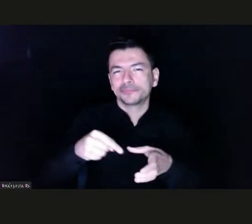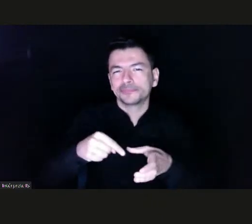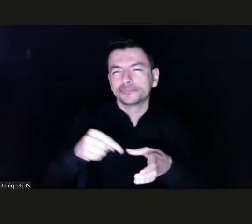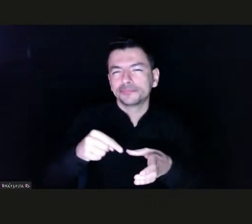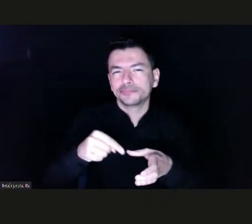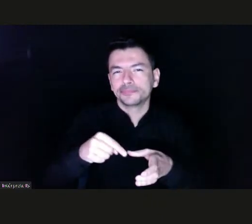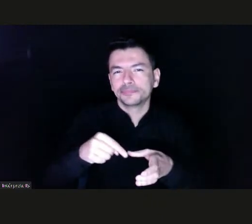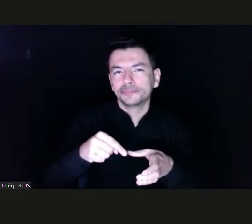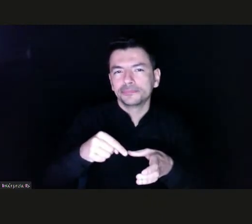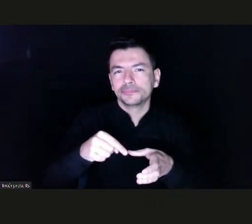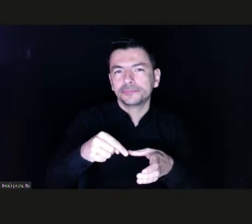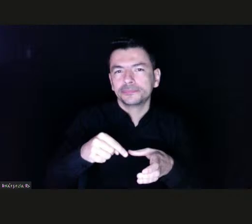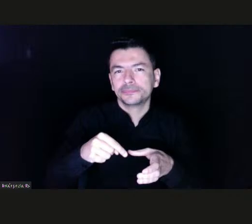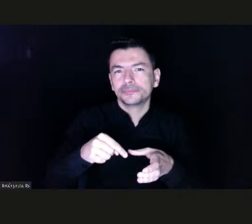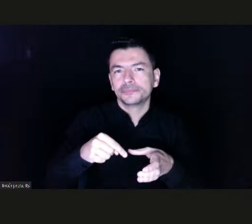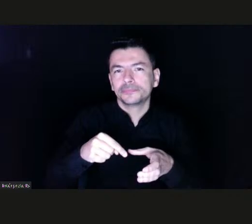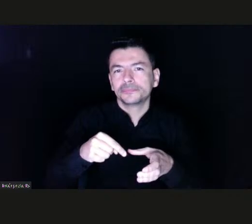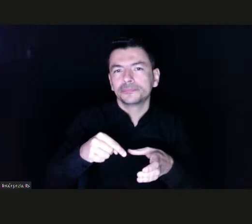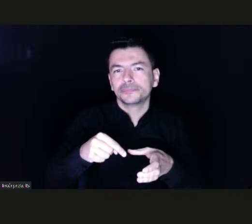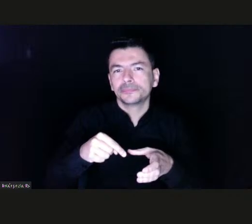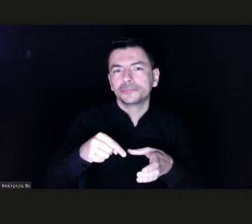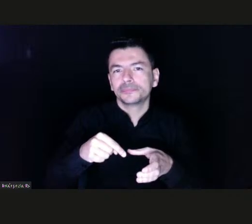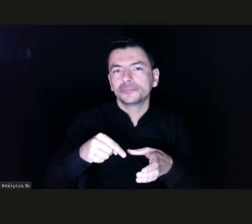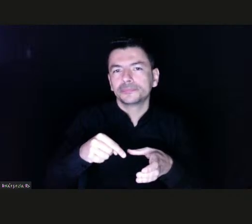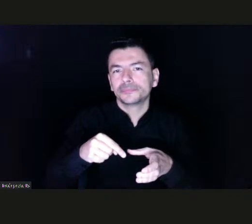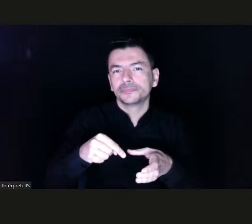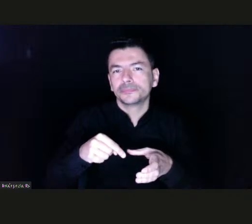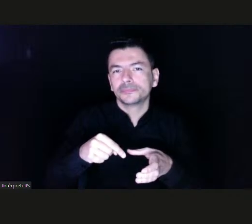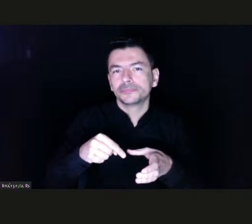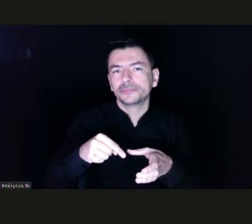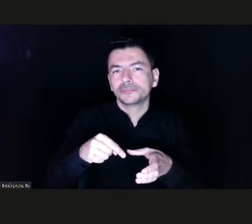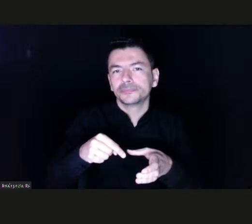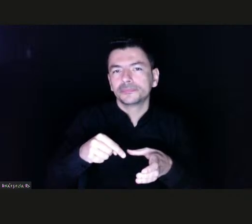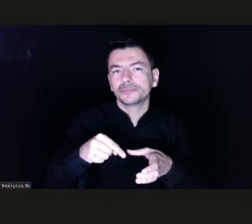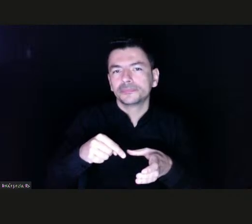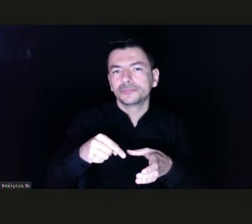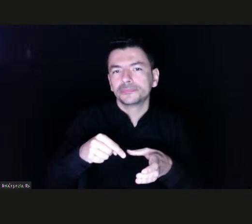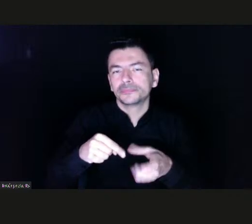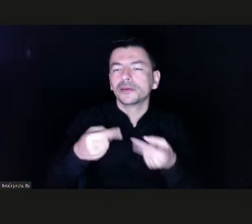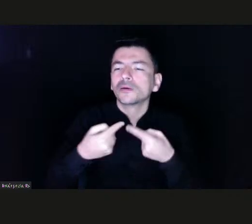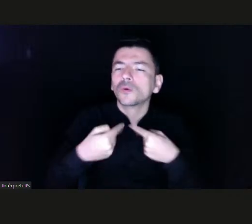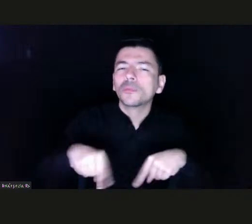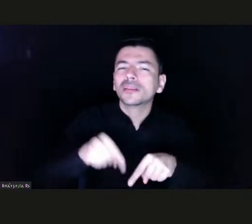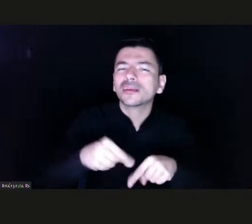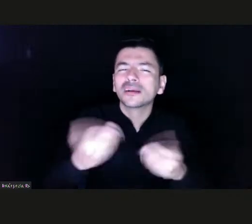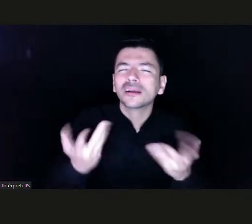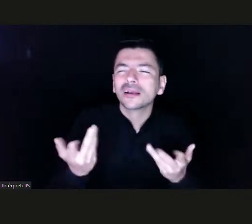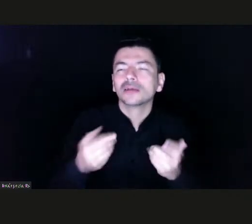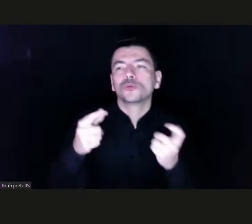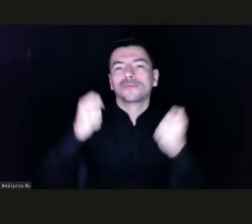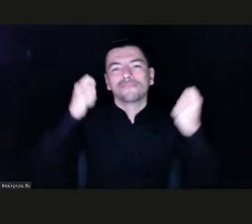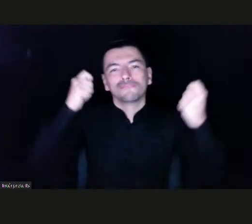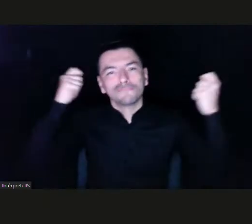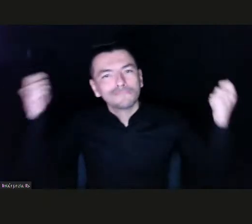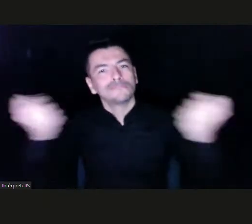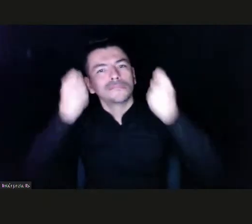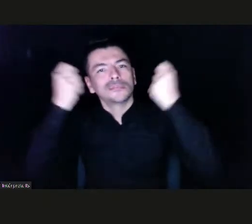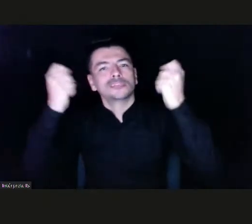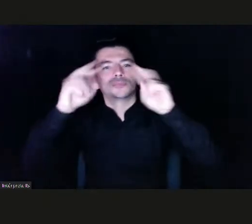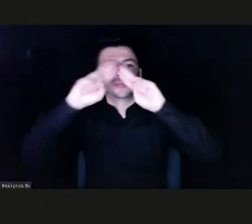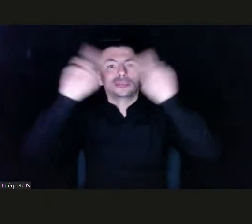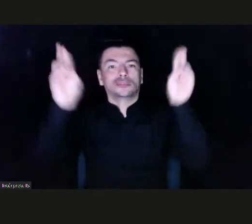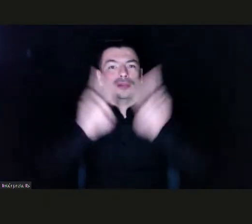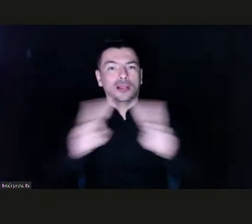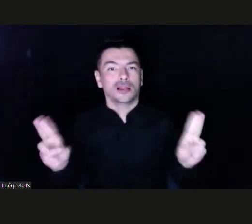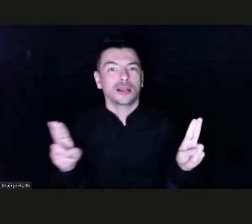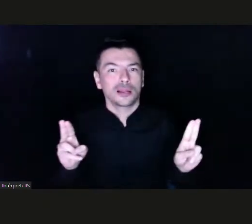Investment Promotion Service Center, responsible for the investment promotion and attractions in Beijing. He was previously